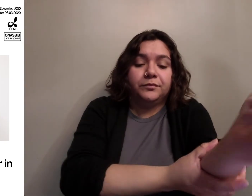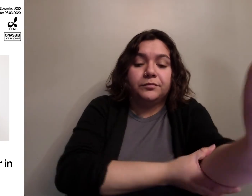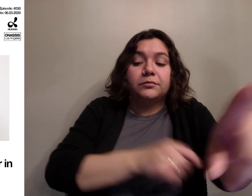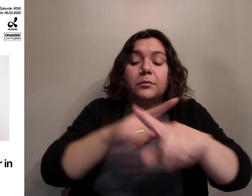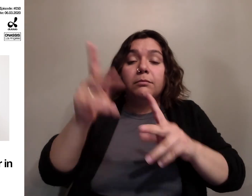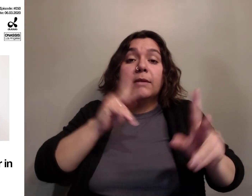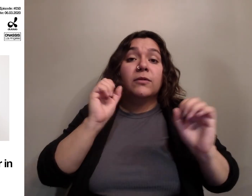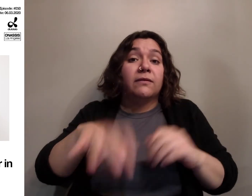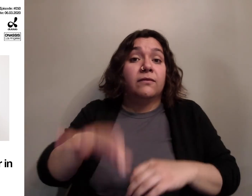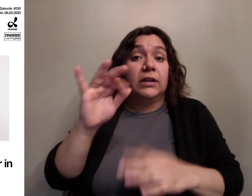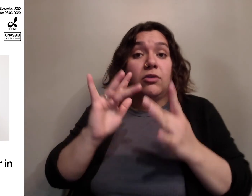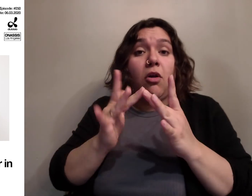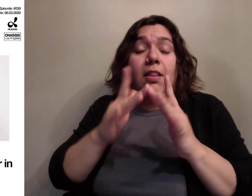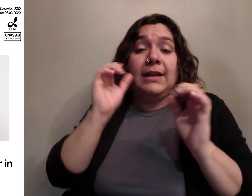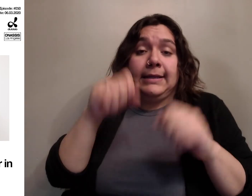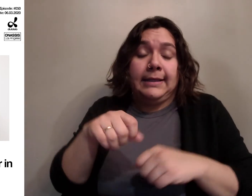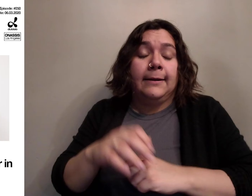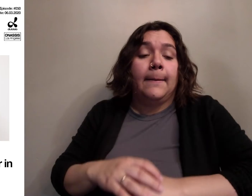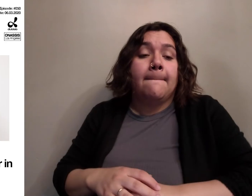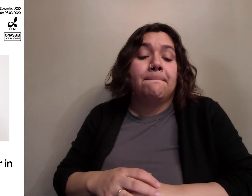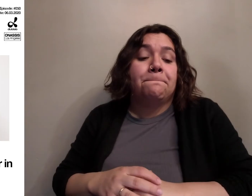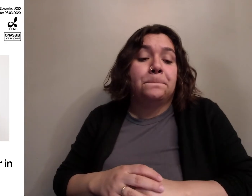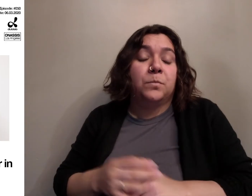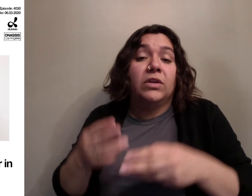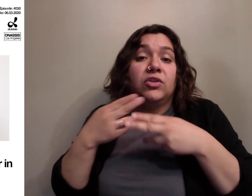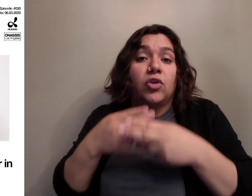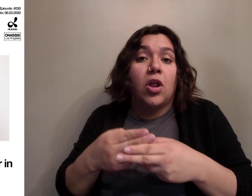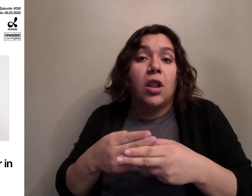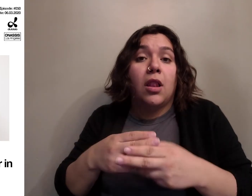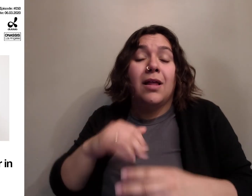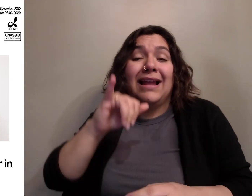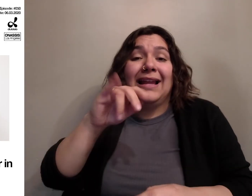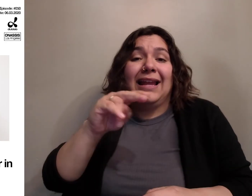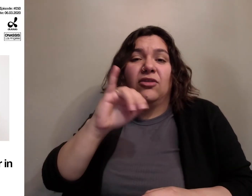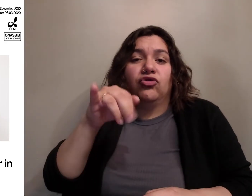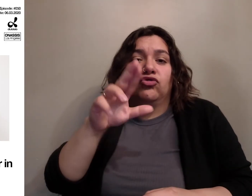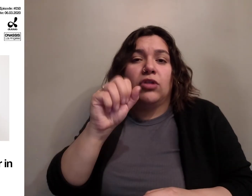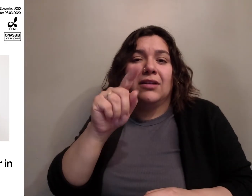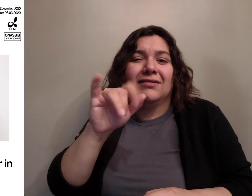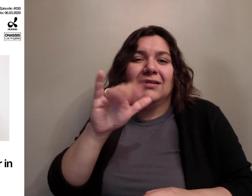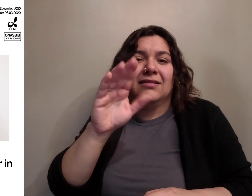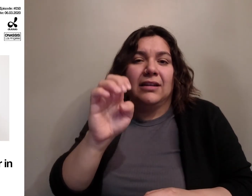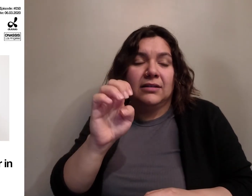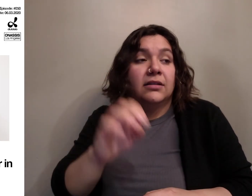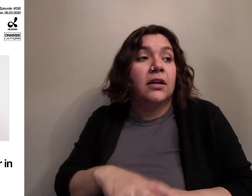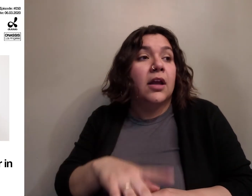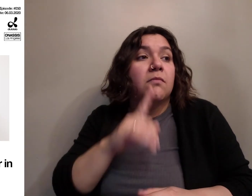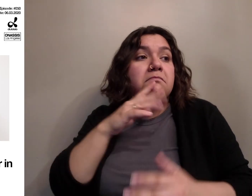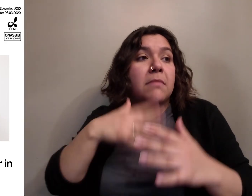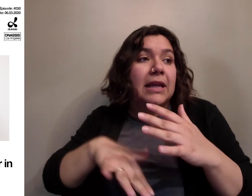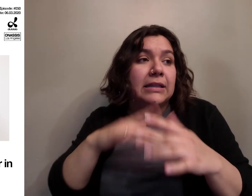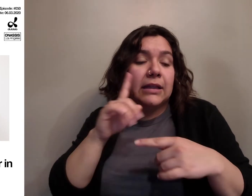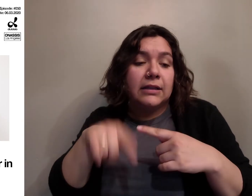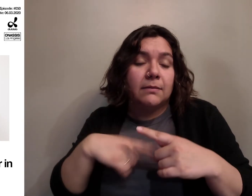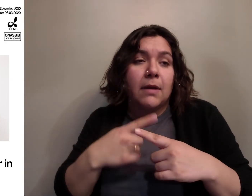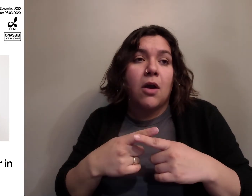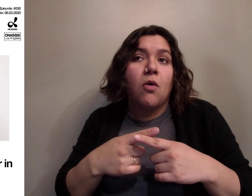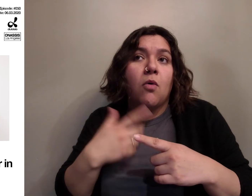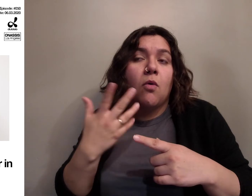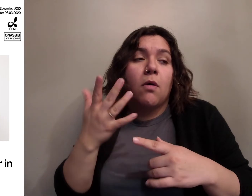it because it's a little long, but people can go find it online. And it's called